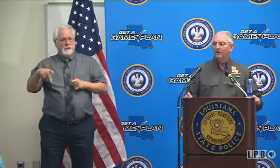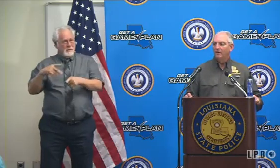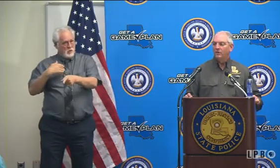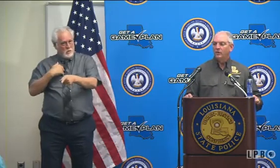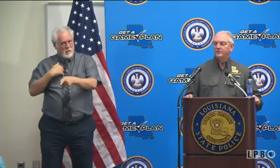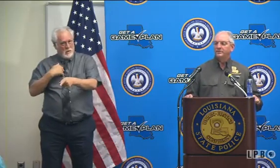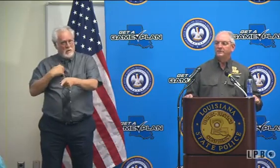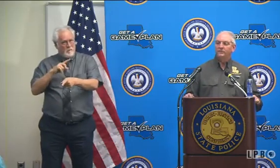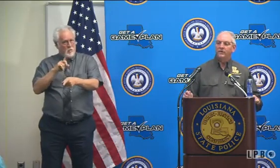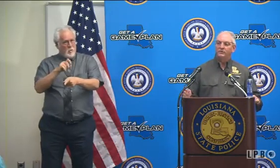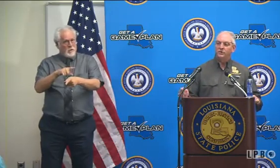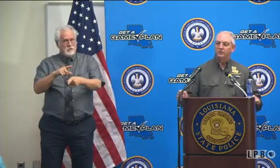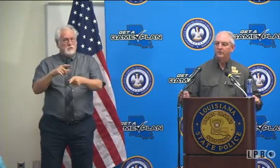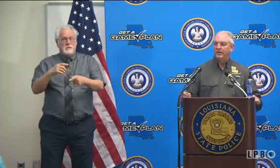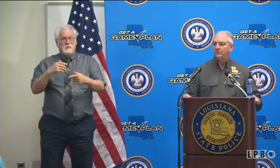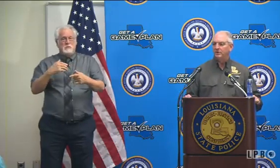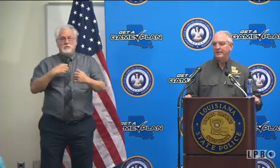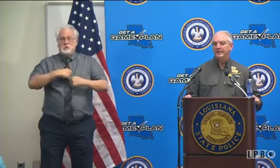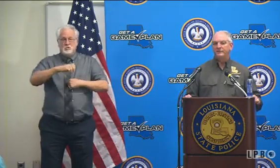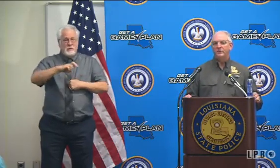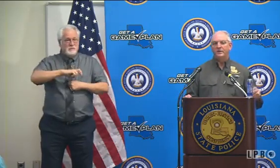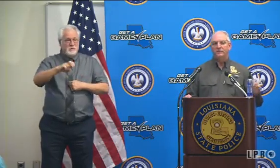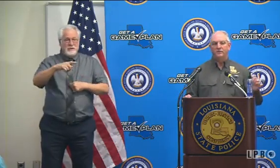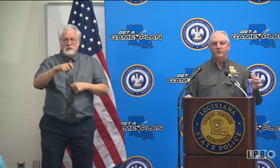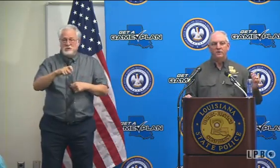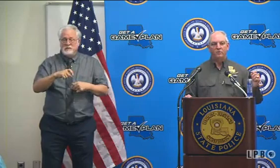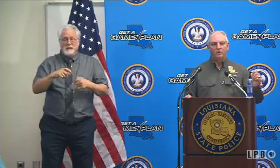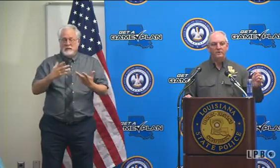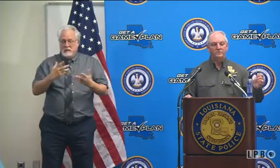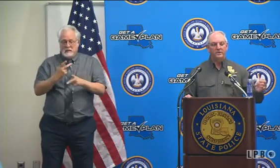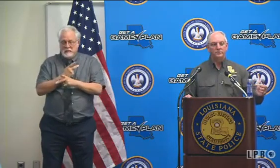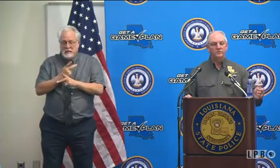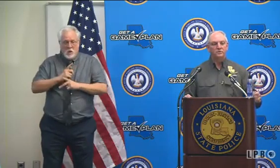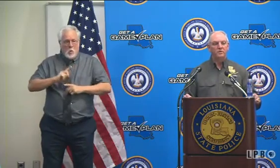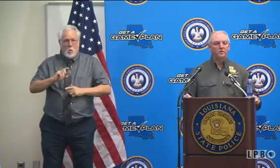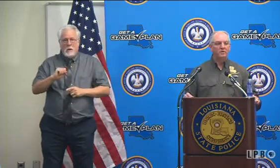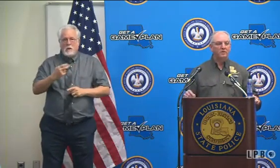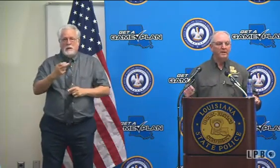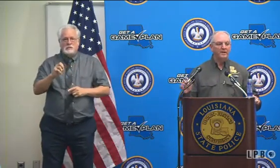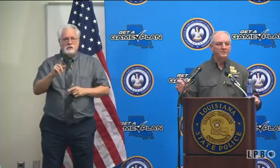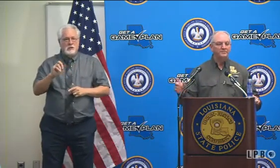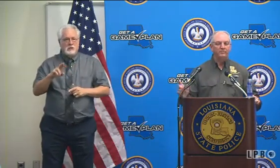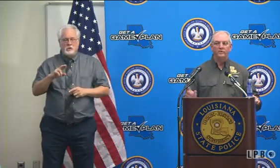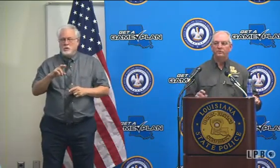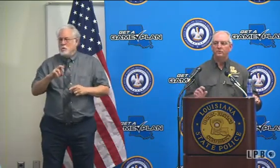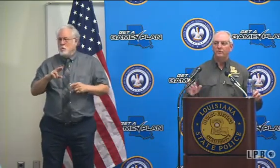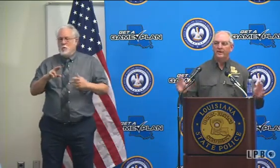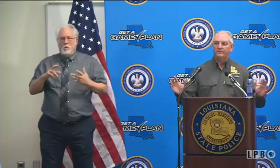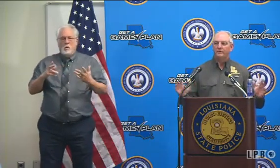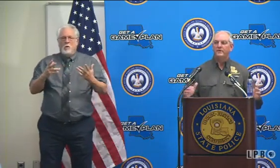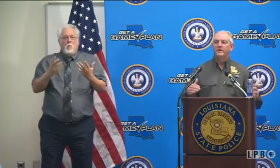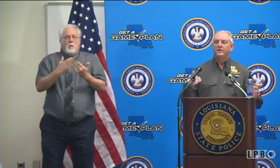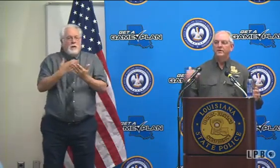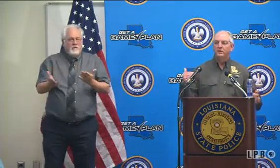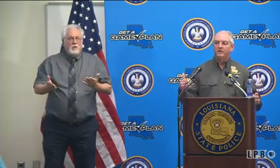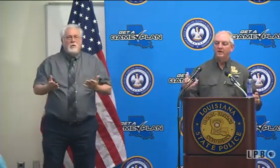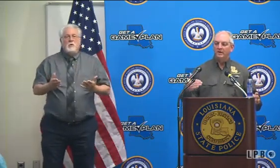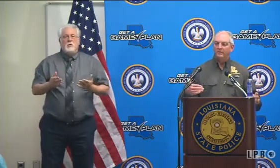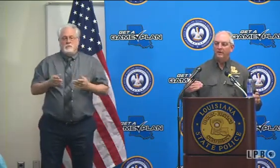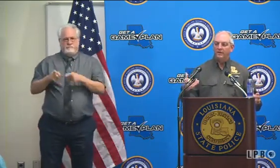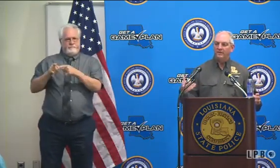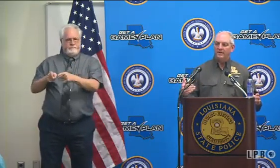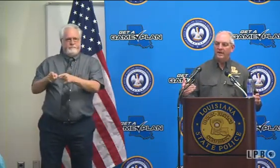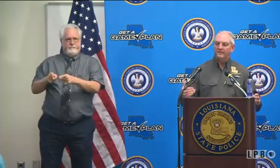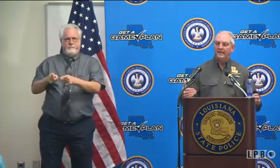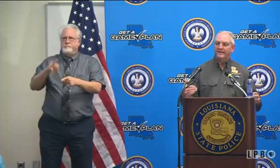have questions, if you have a transportation need, if you need to figure out where shelters are or collection points or whatever, you can